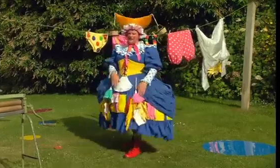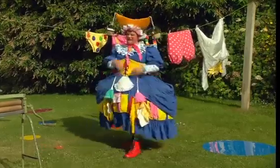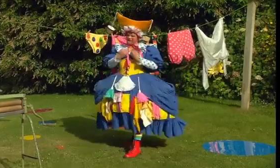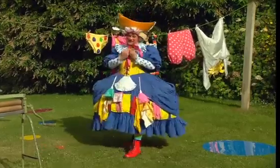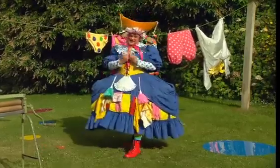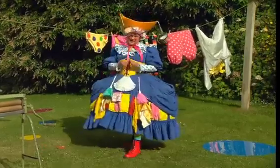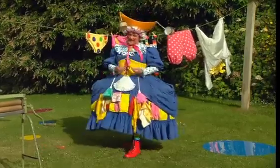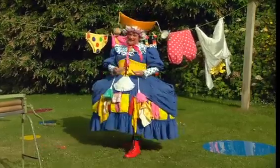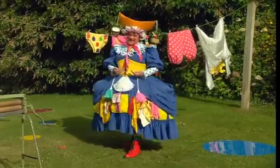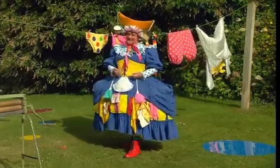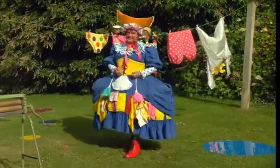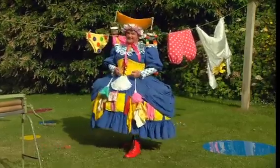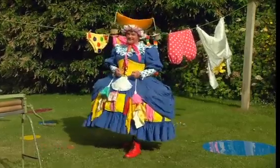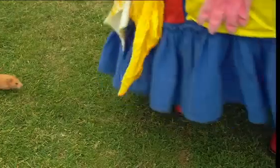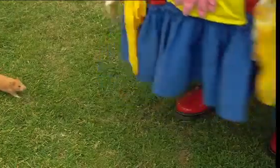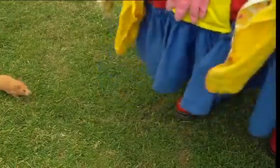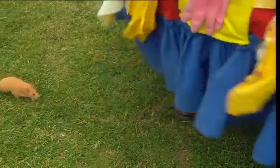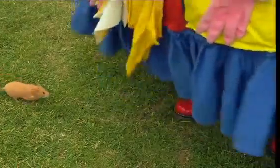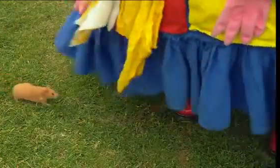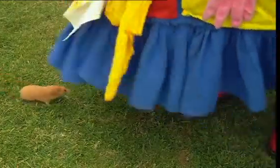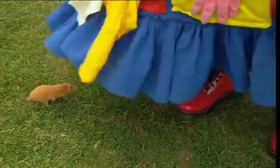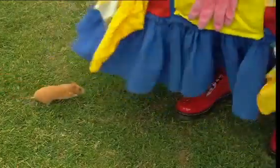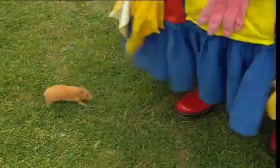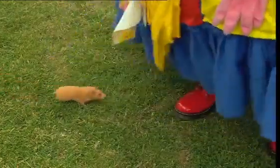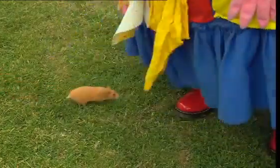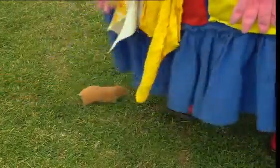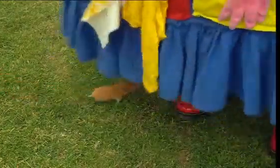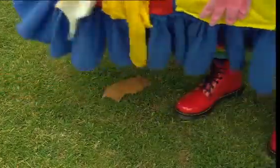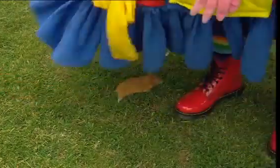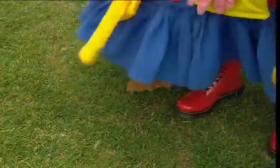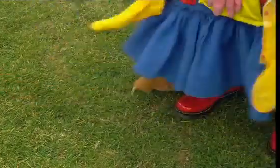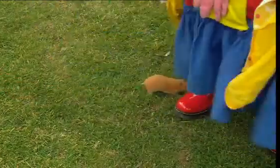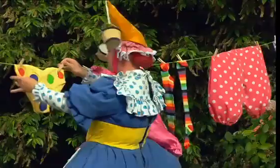feeling very tired. Uh-oh. Look out, Aunt Polly.